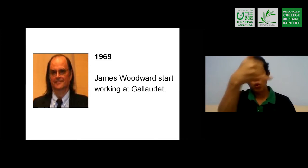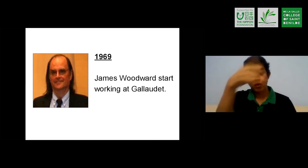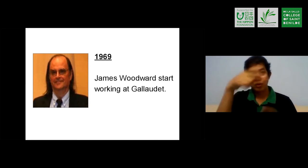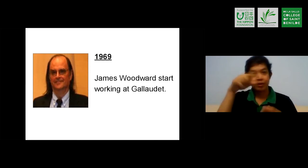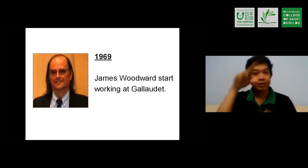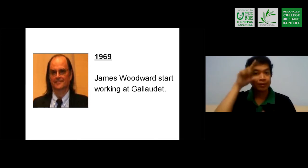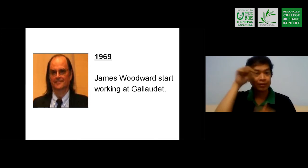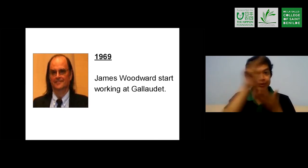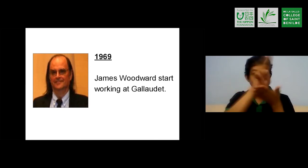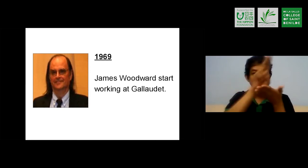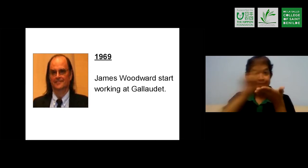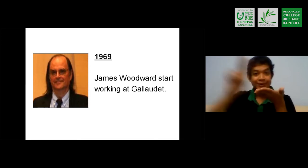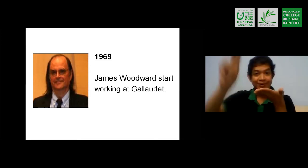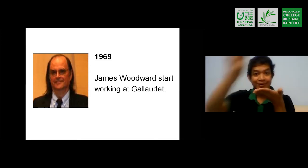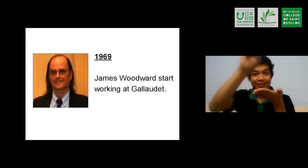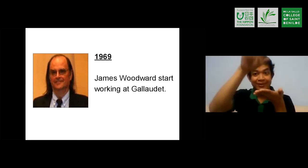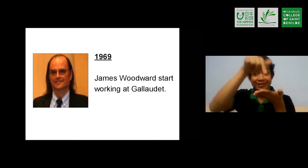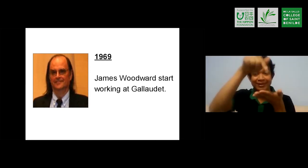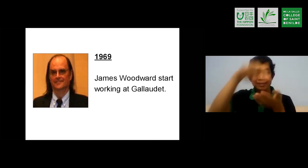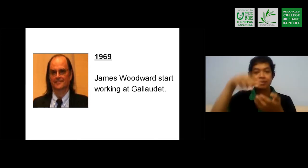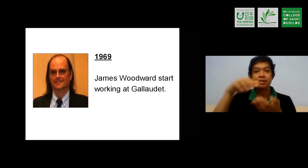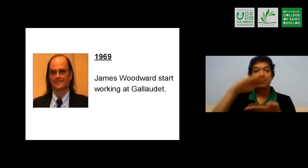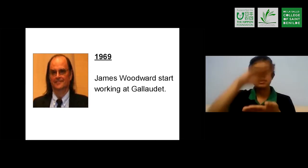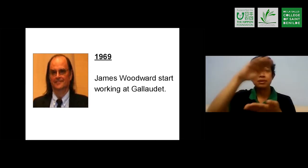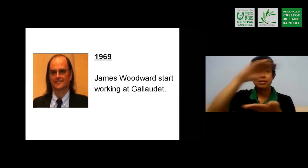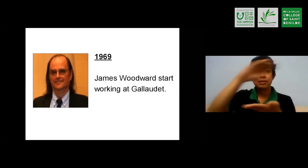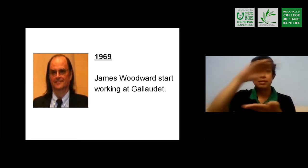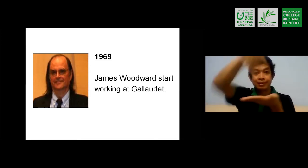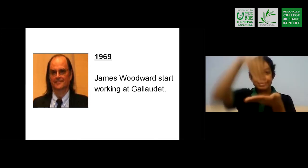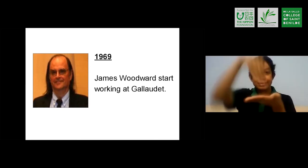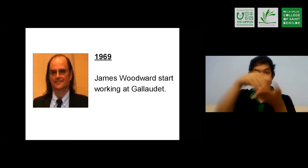Woody called Gallaudet University,